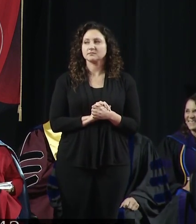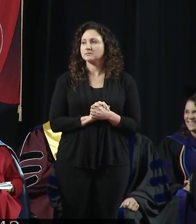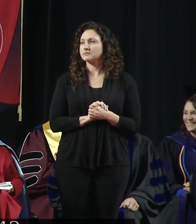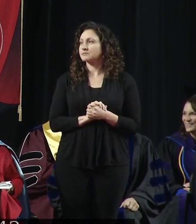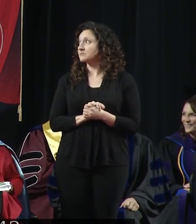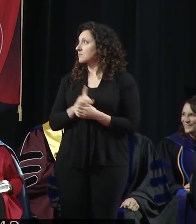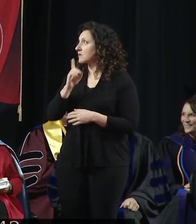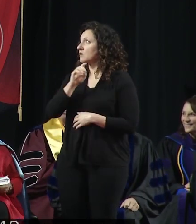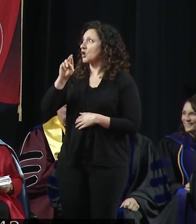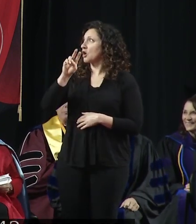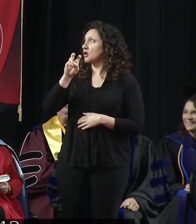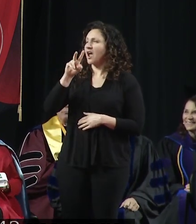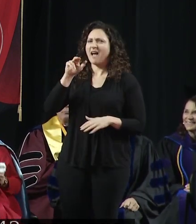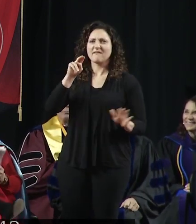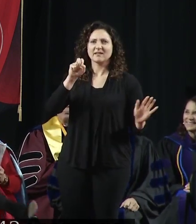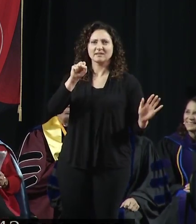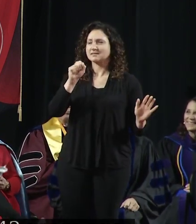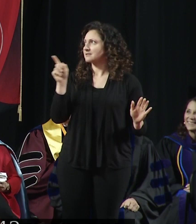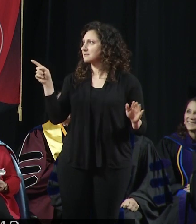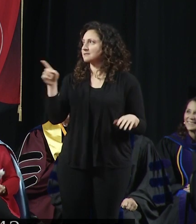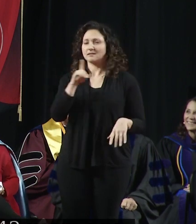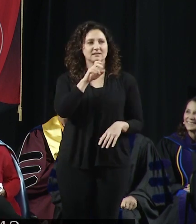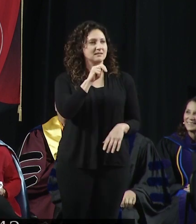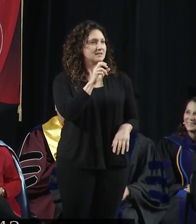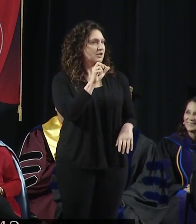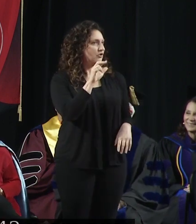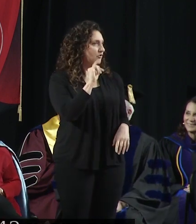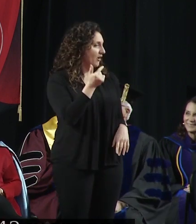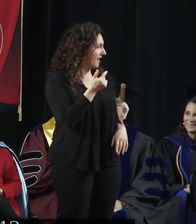Dr. Evans, Deans Craig,